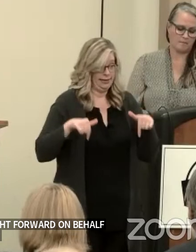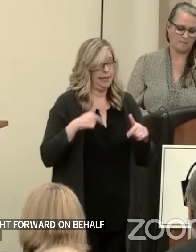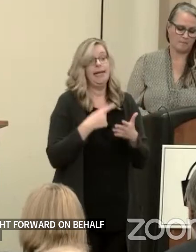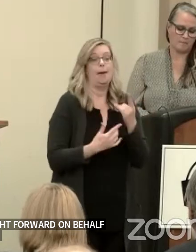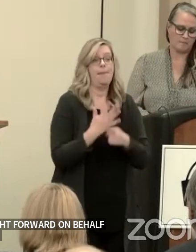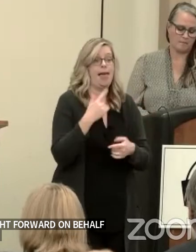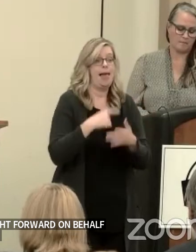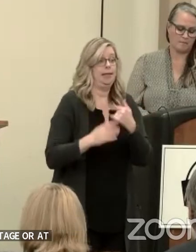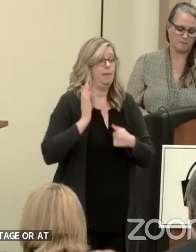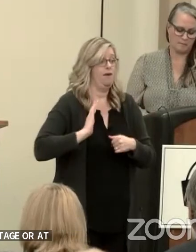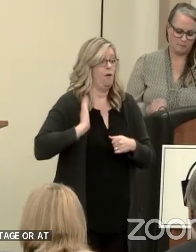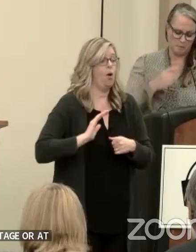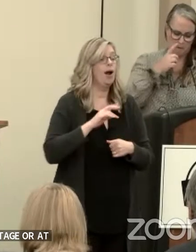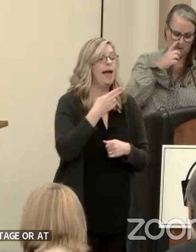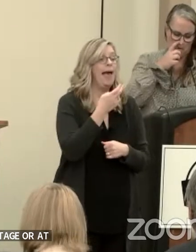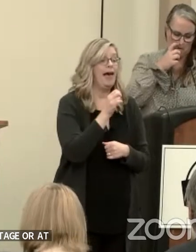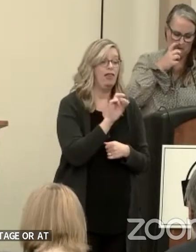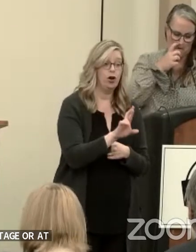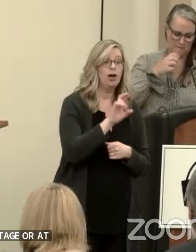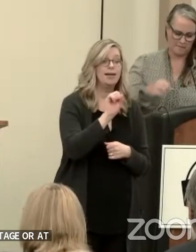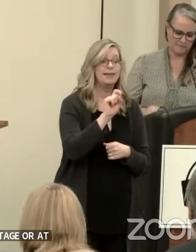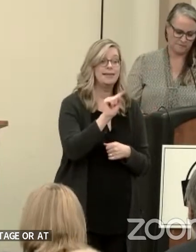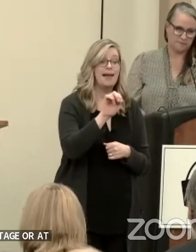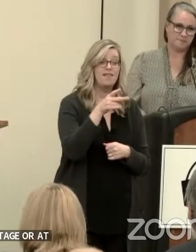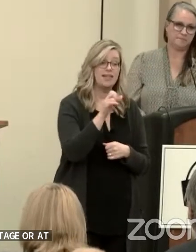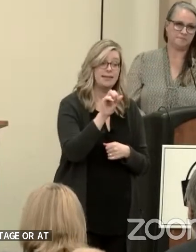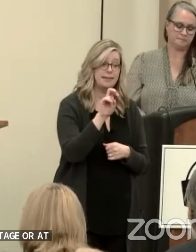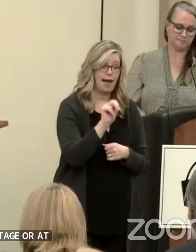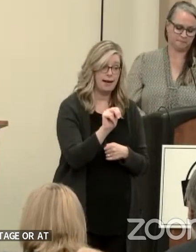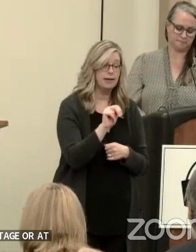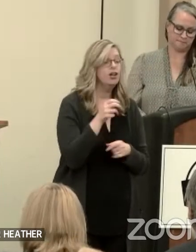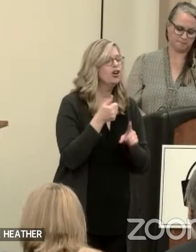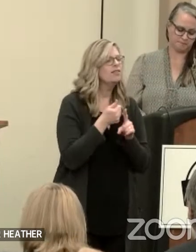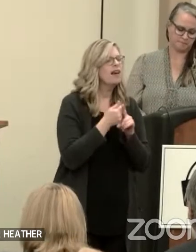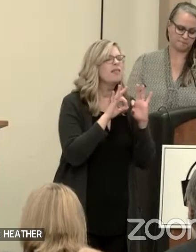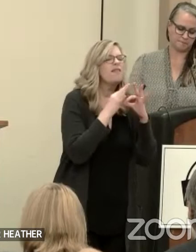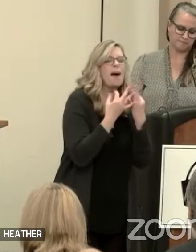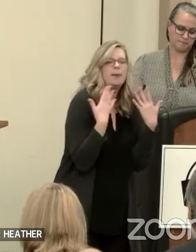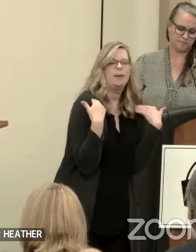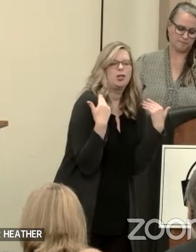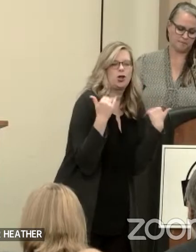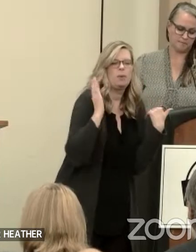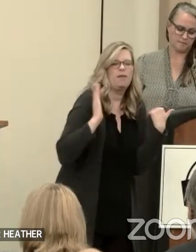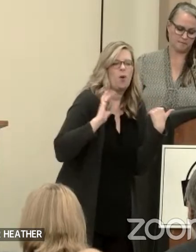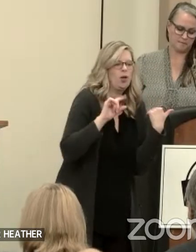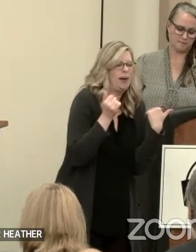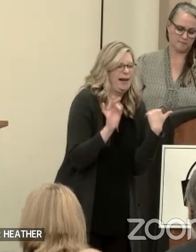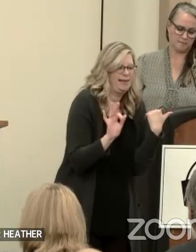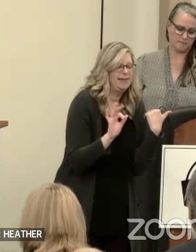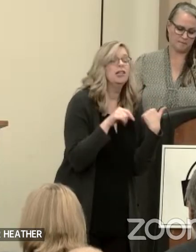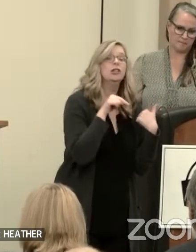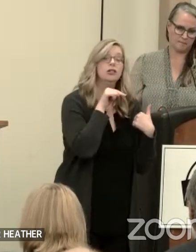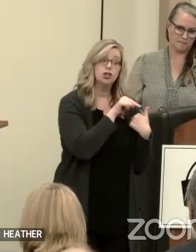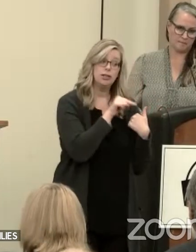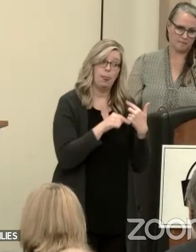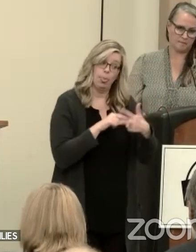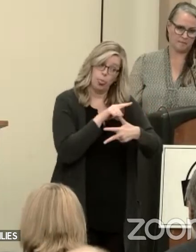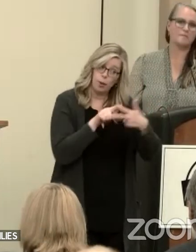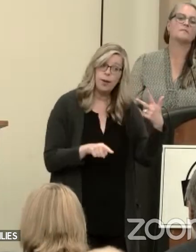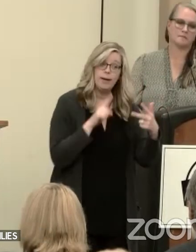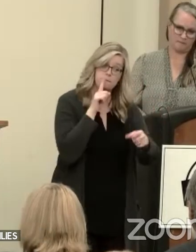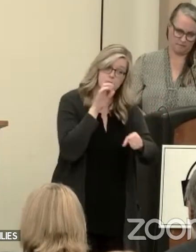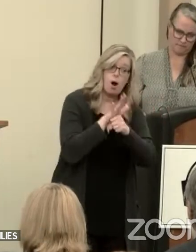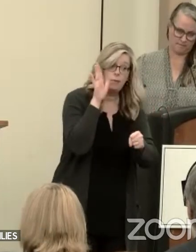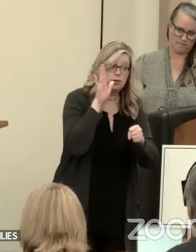debate, our leader, Heather Stephenson, was the family's minister at that time, and she made 3 solid promises to